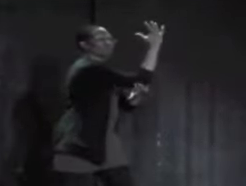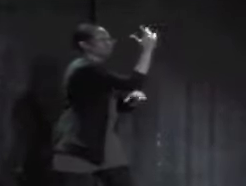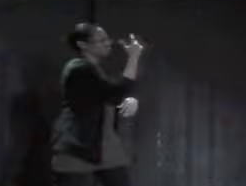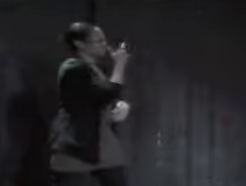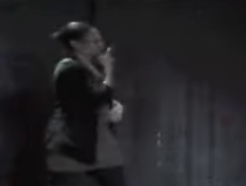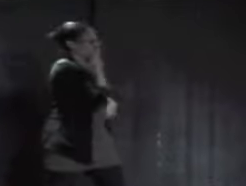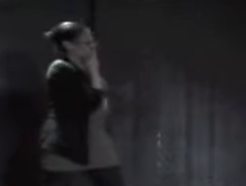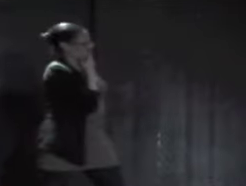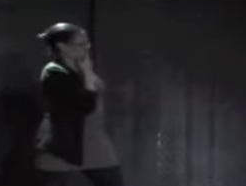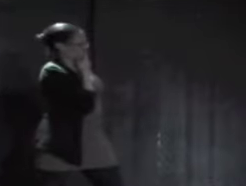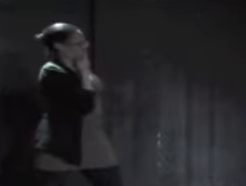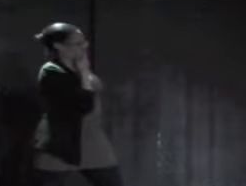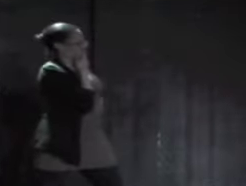tree wobbles.